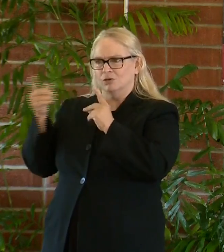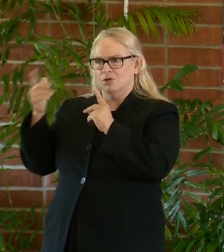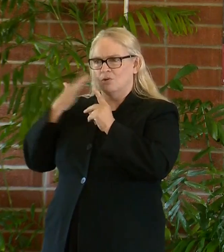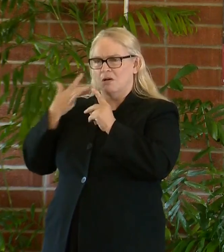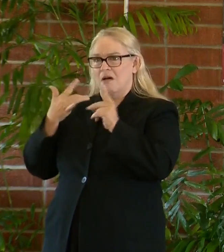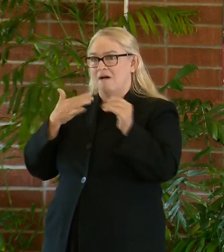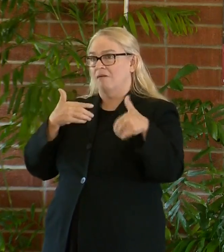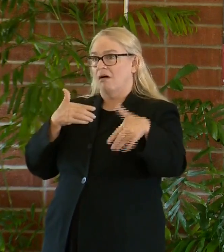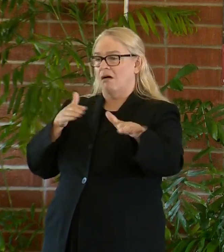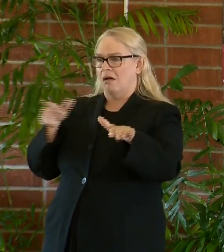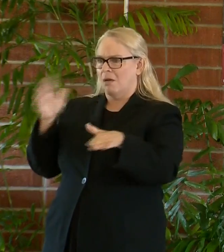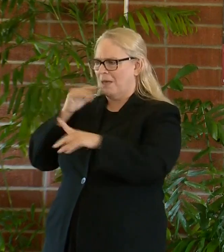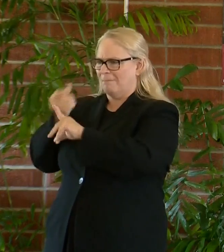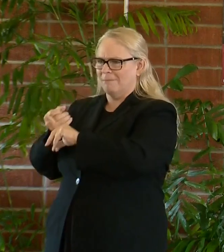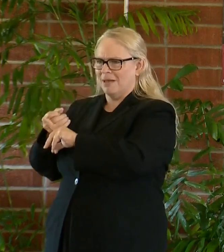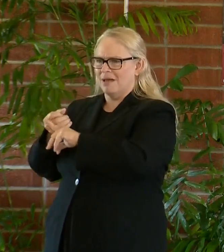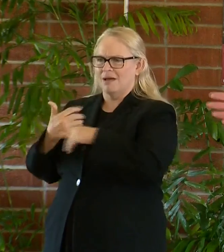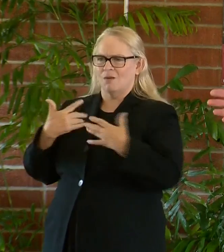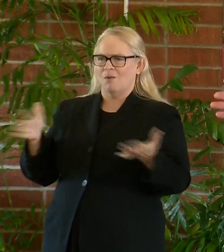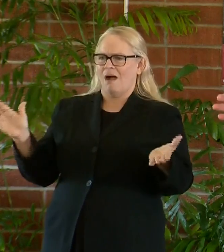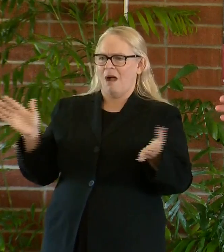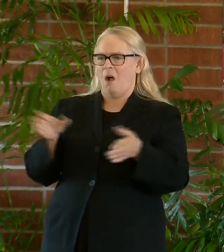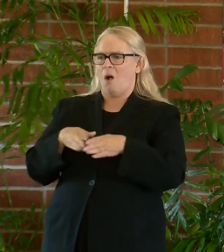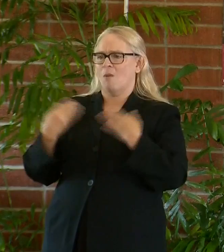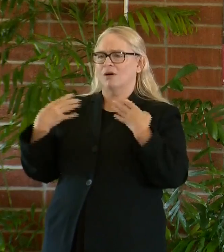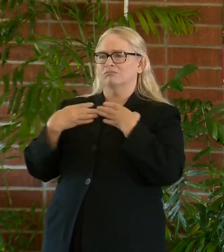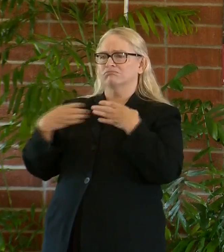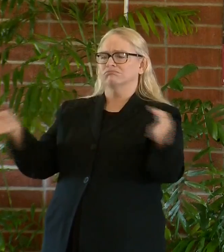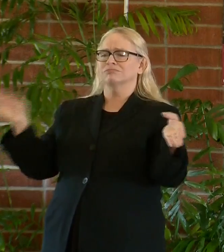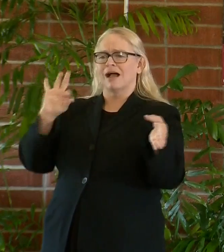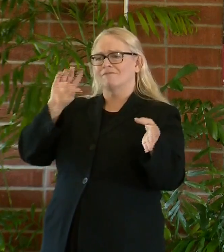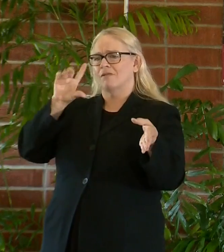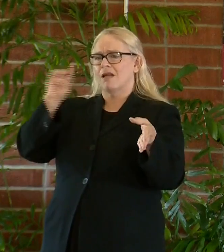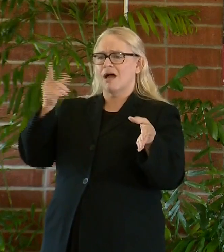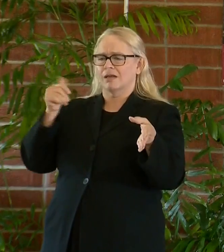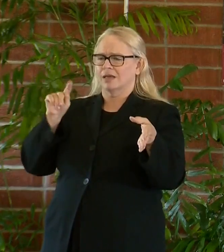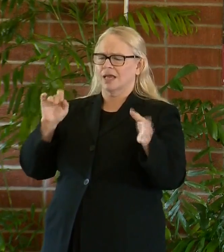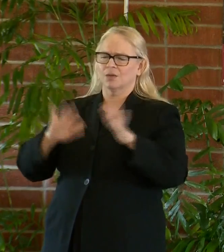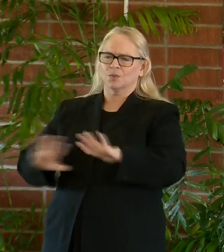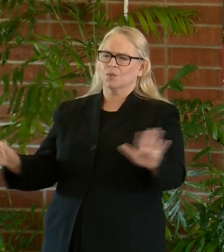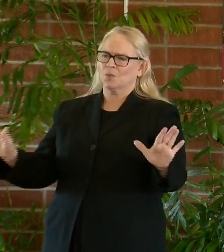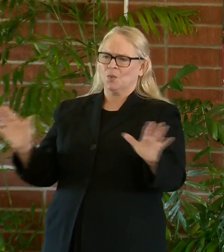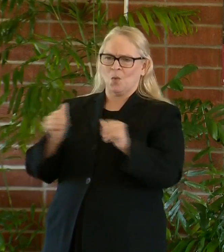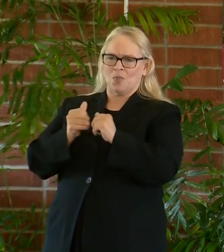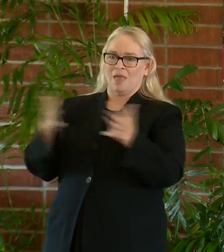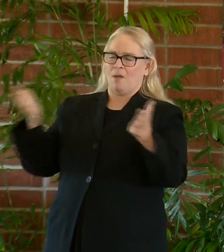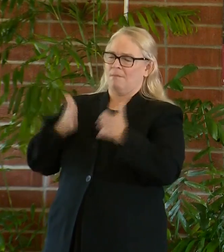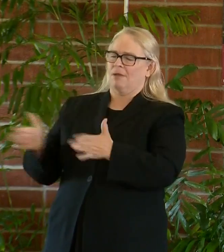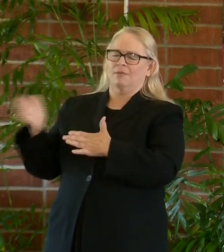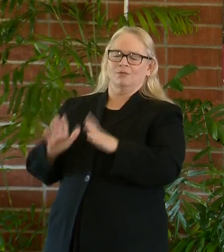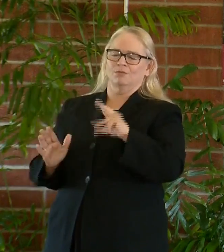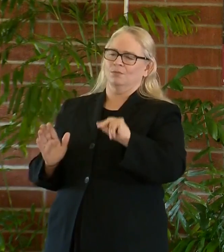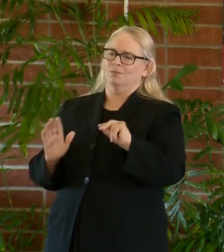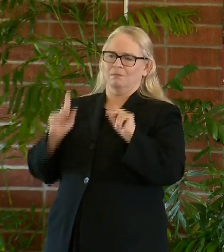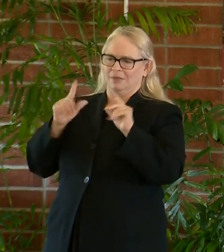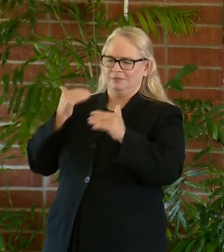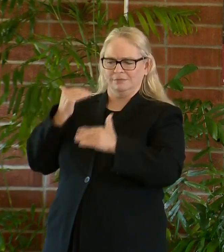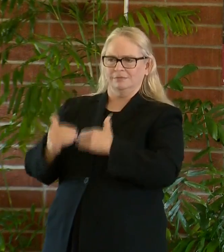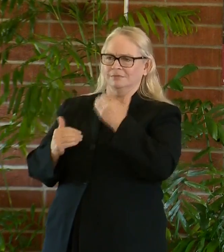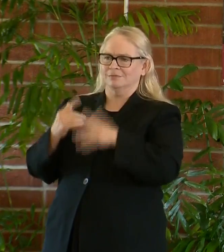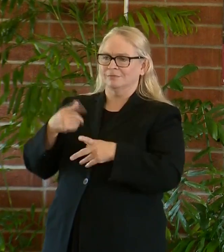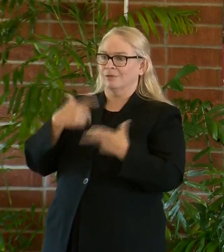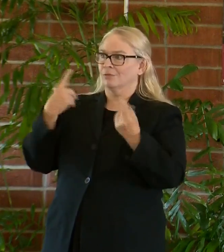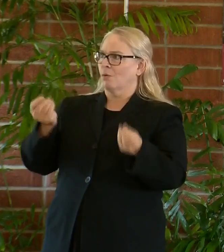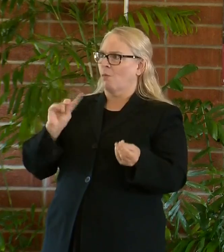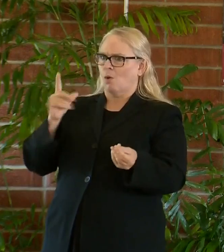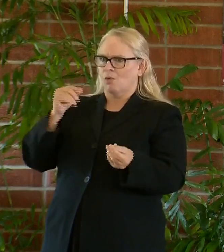is mass release, where people are just released out to the streets and sidewalks and end up in benches, end up in parks on the side of the